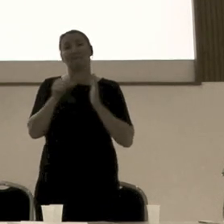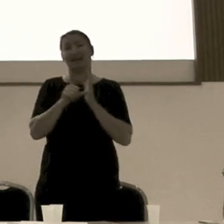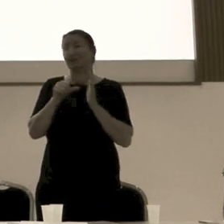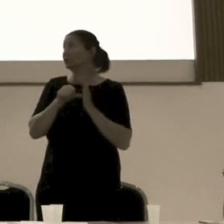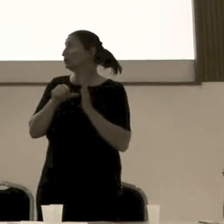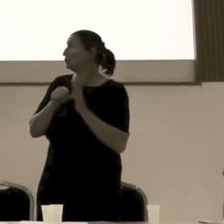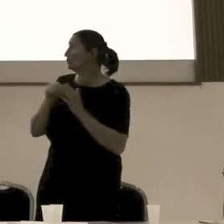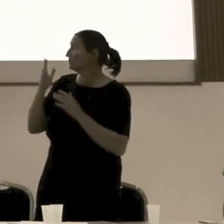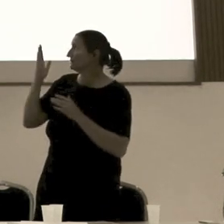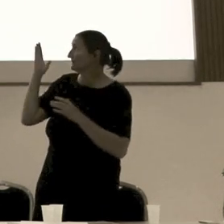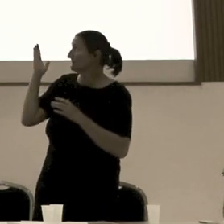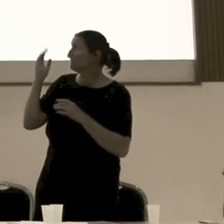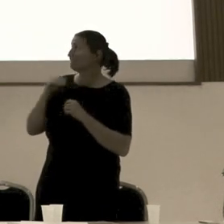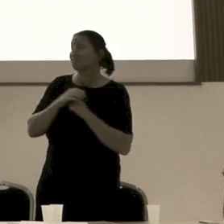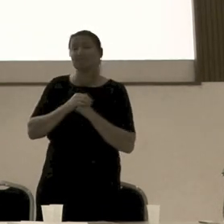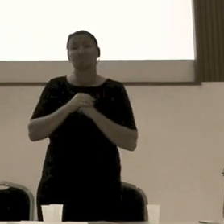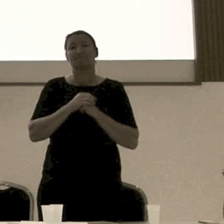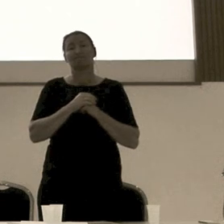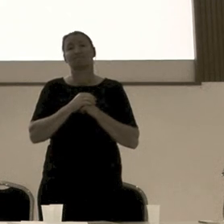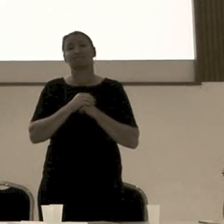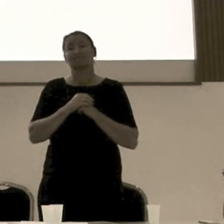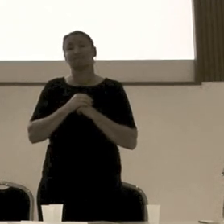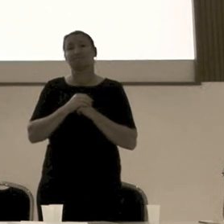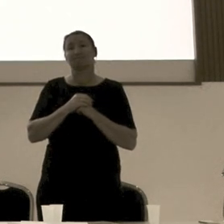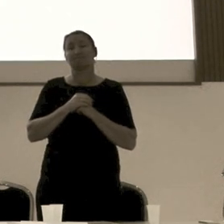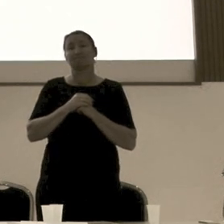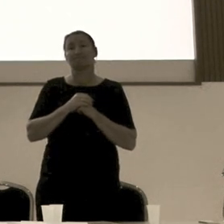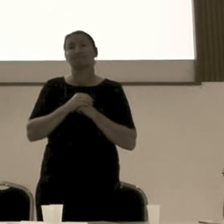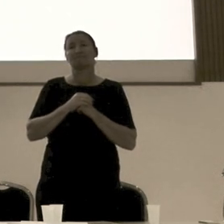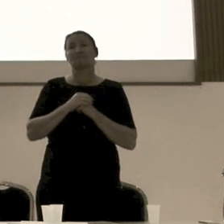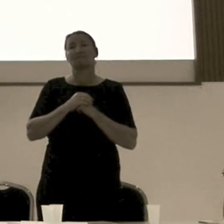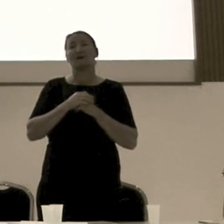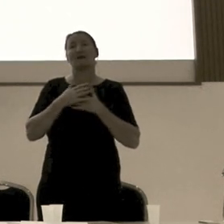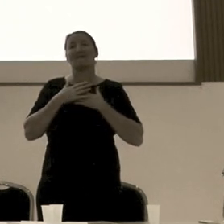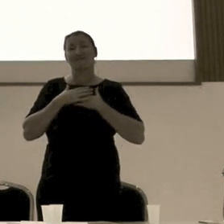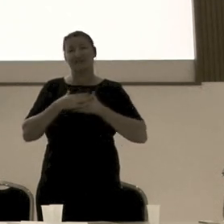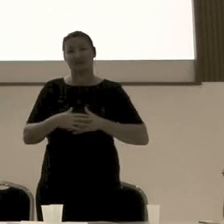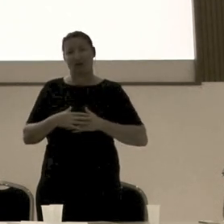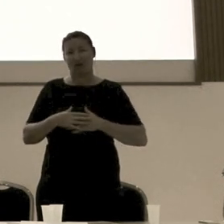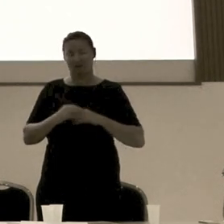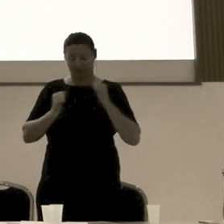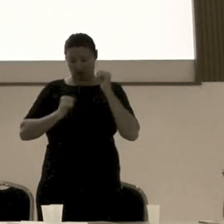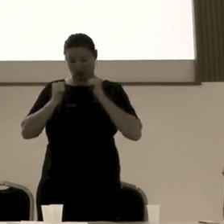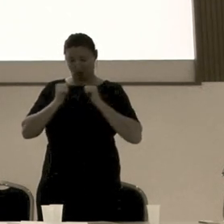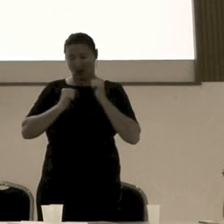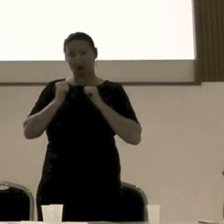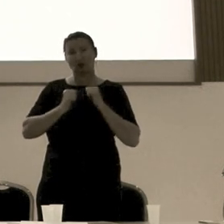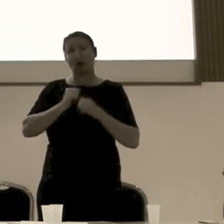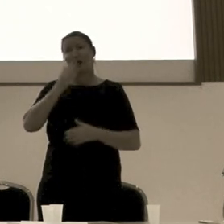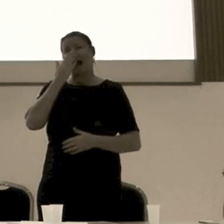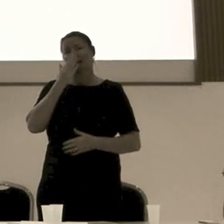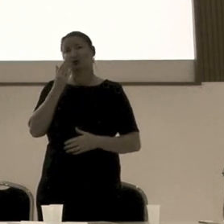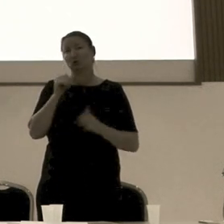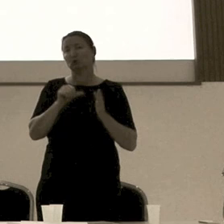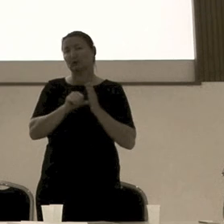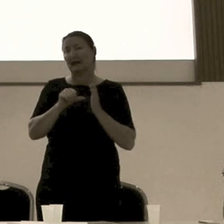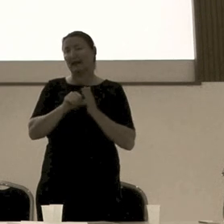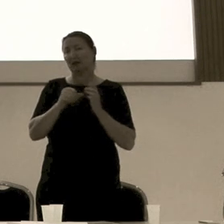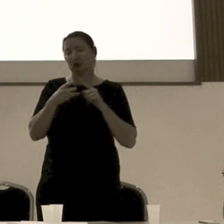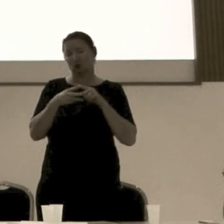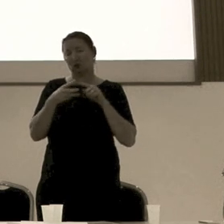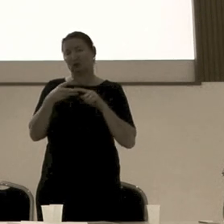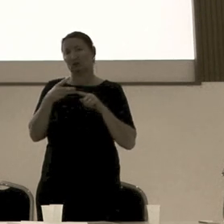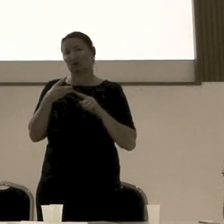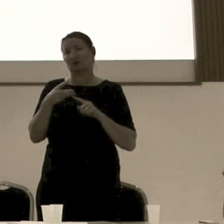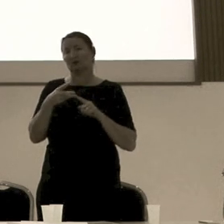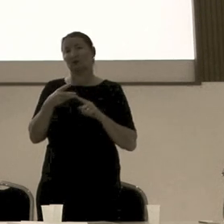forward with, and these can be broadly categorized into physical, structural, and attitudinal issues, but I